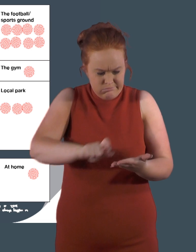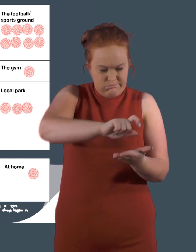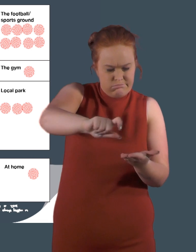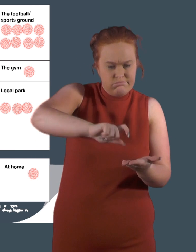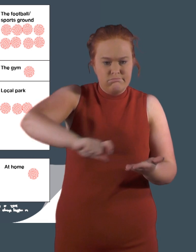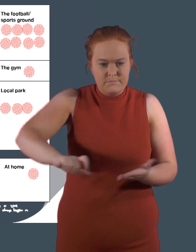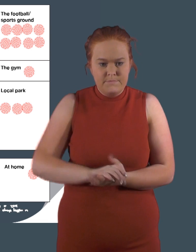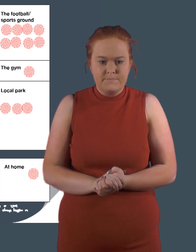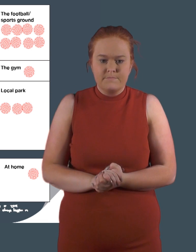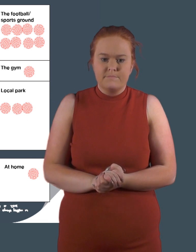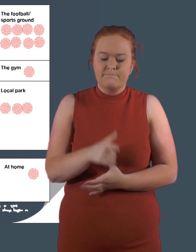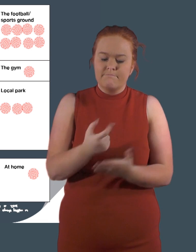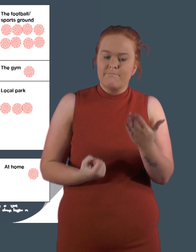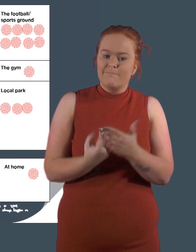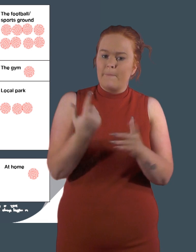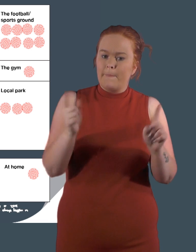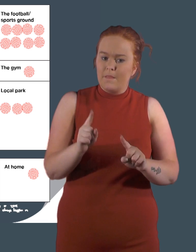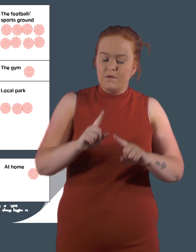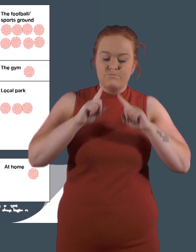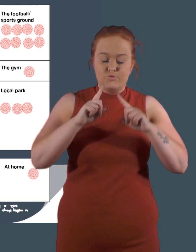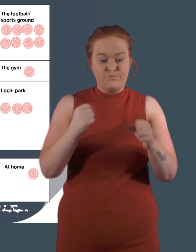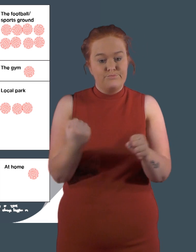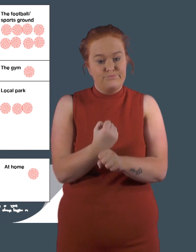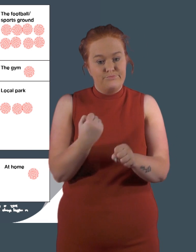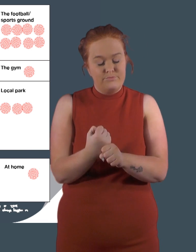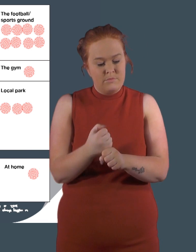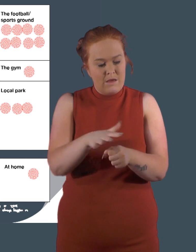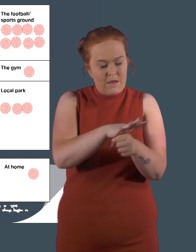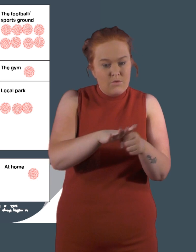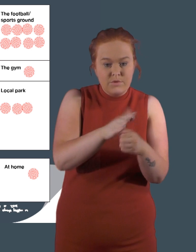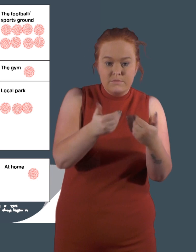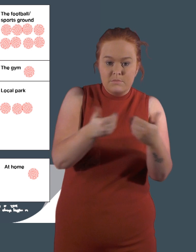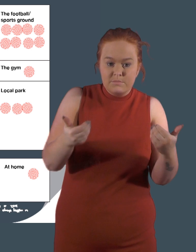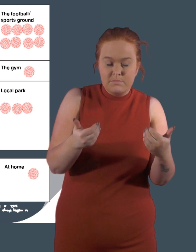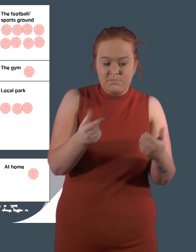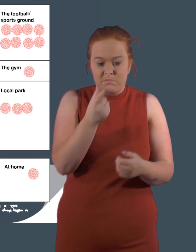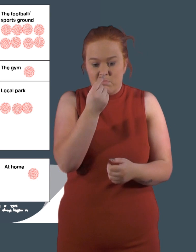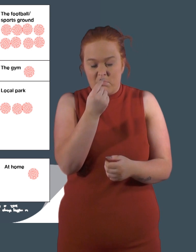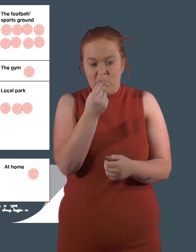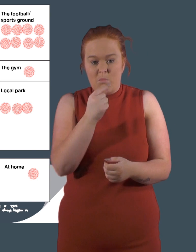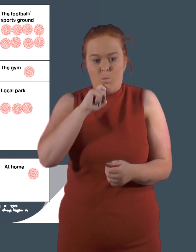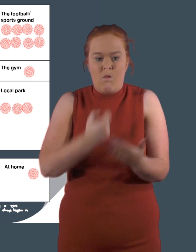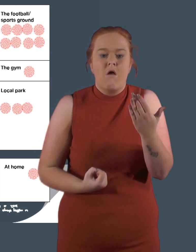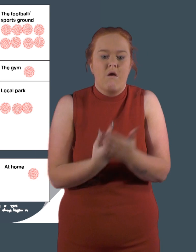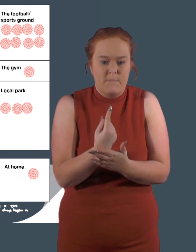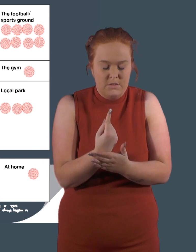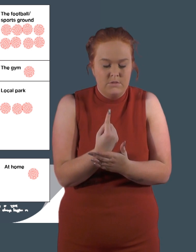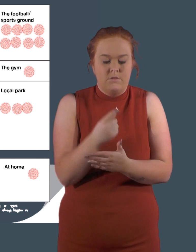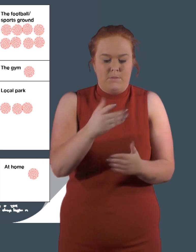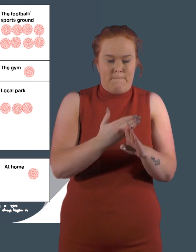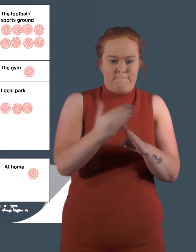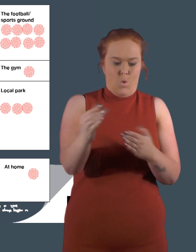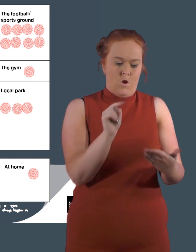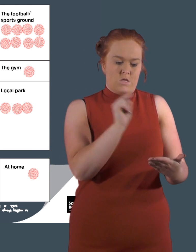group afterwards, the tutor freely admitted that he'd slightly misread the question and had assumed he was being